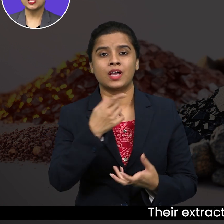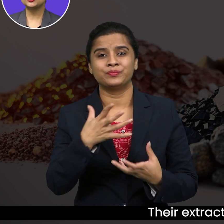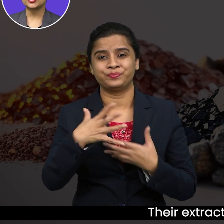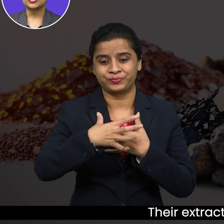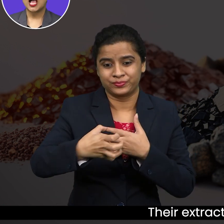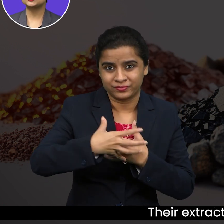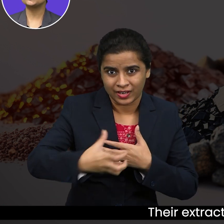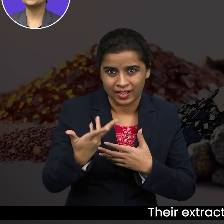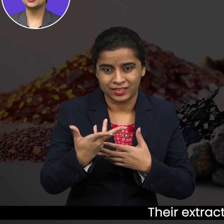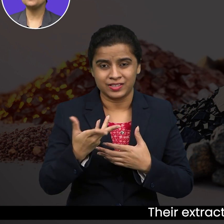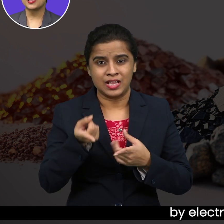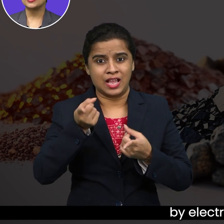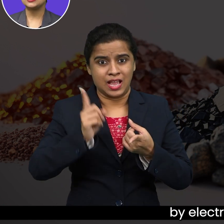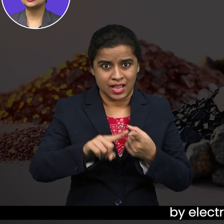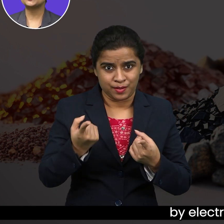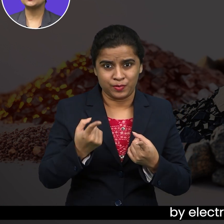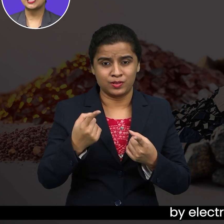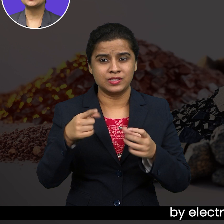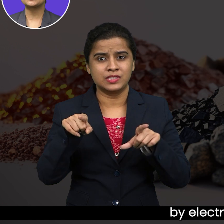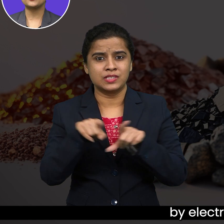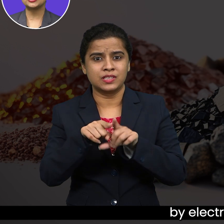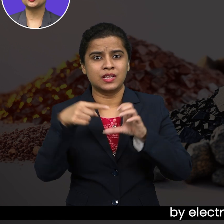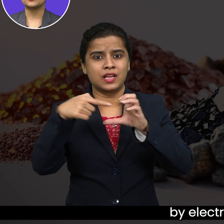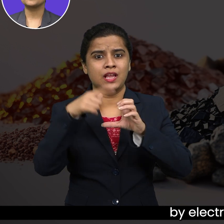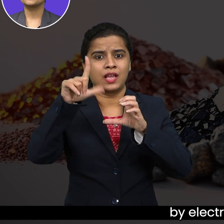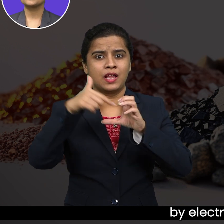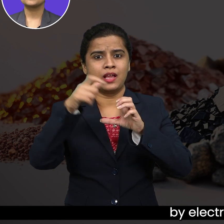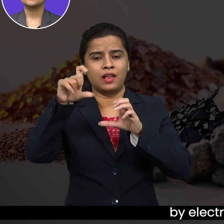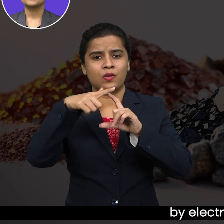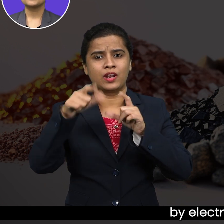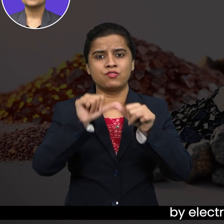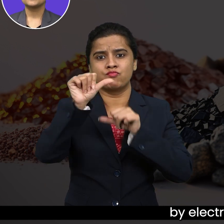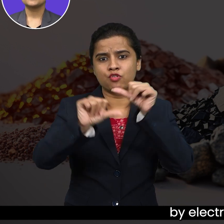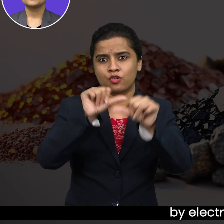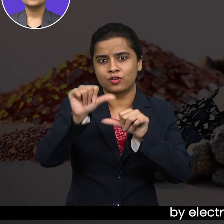Their extraction has to be done by electrolytic reduction.